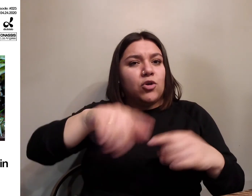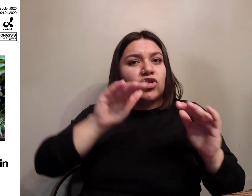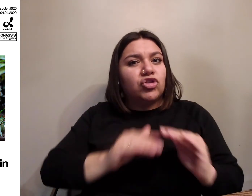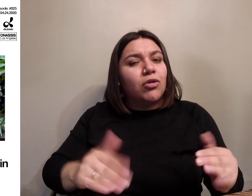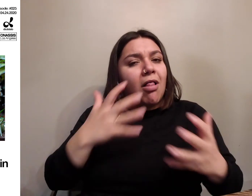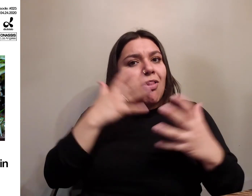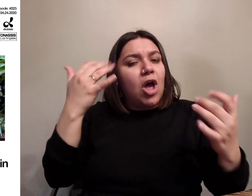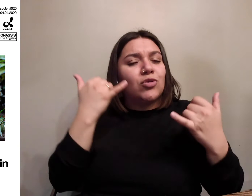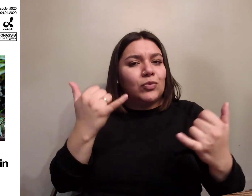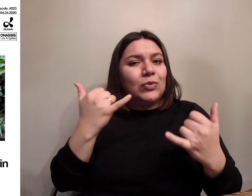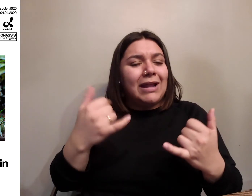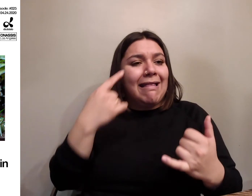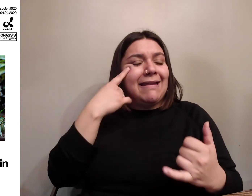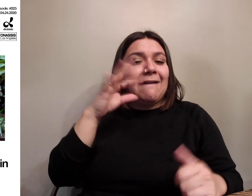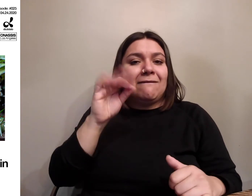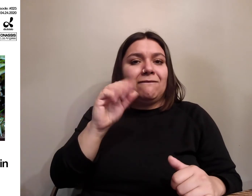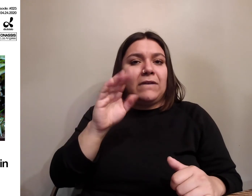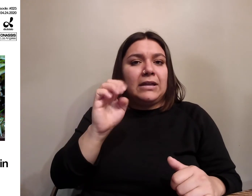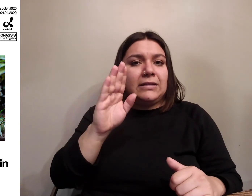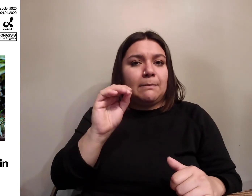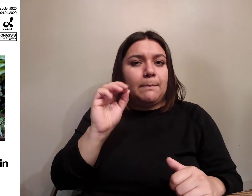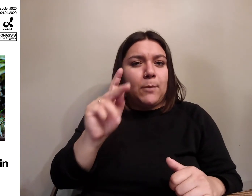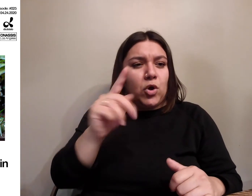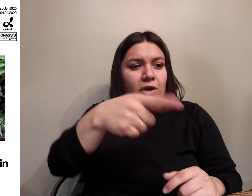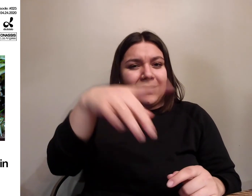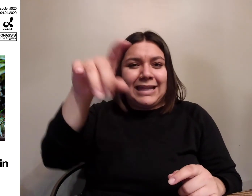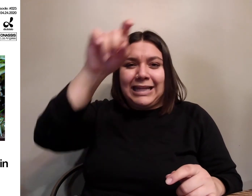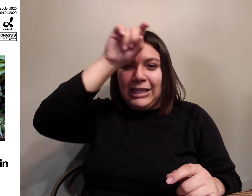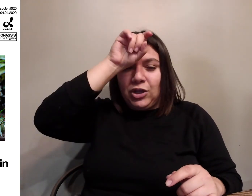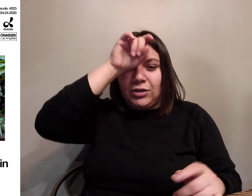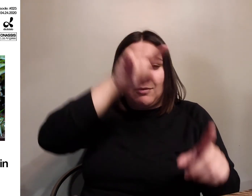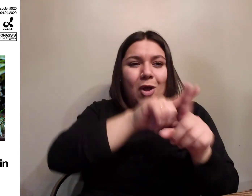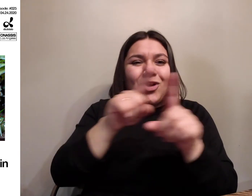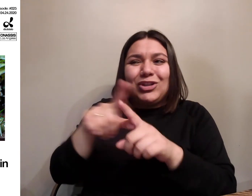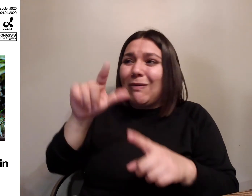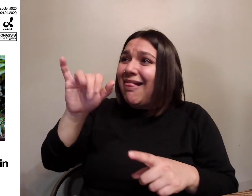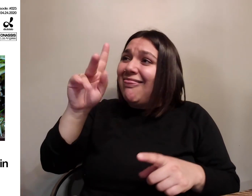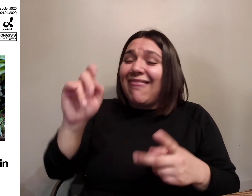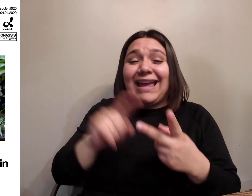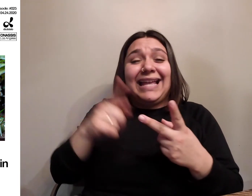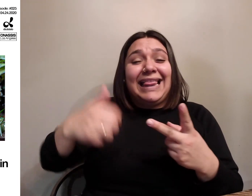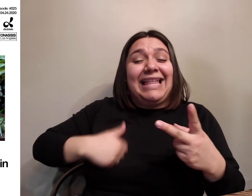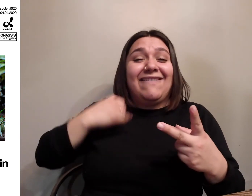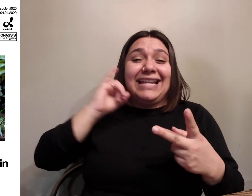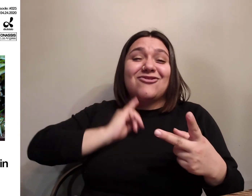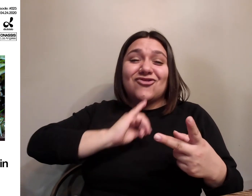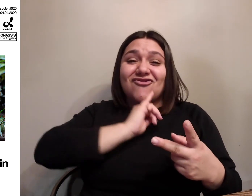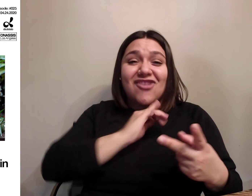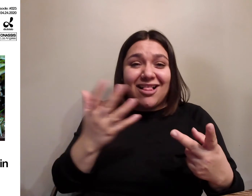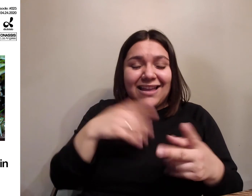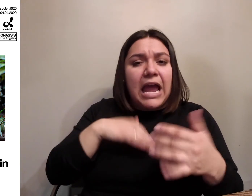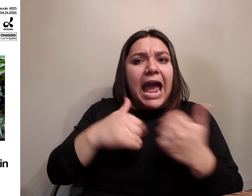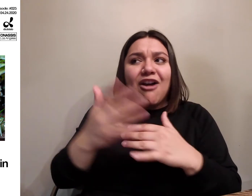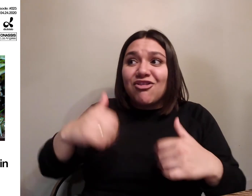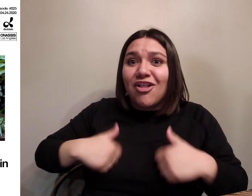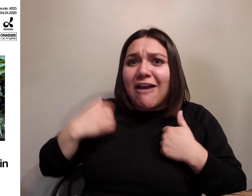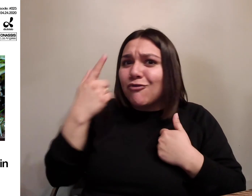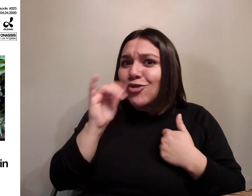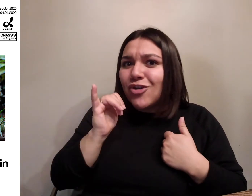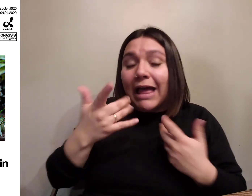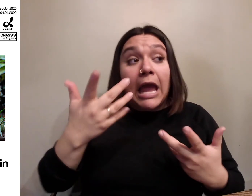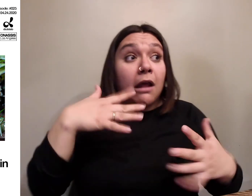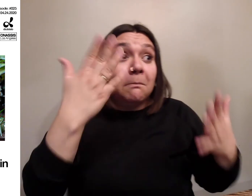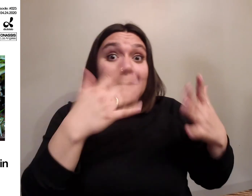or people? A connivance with official lies." I'm wondering how